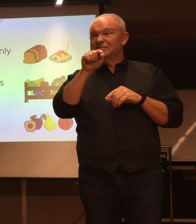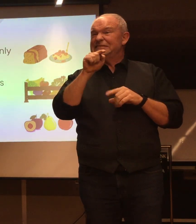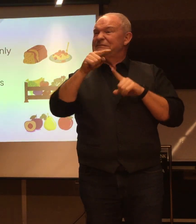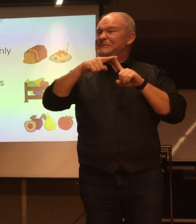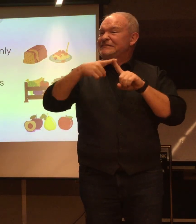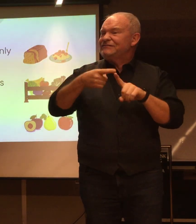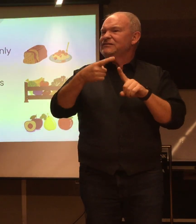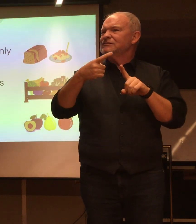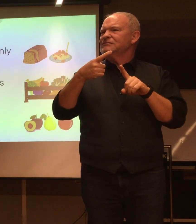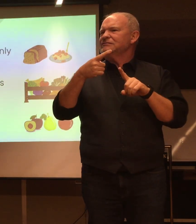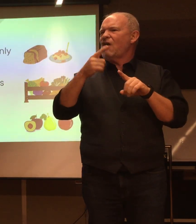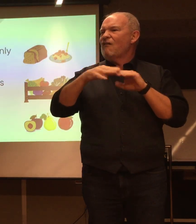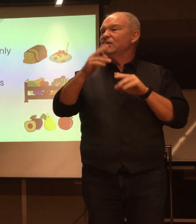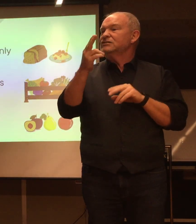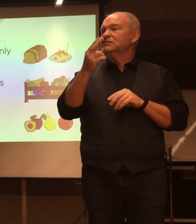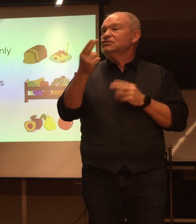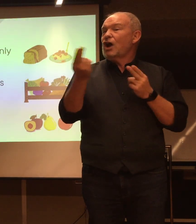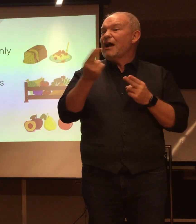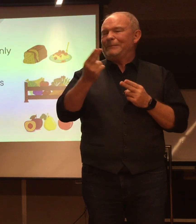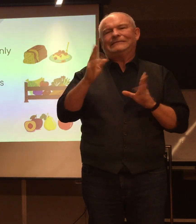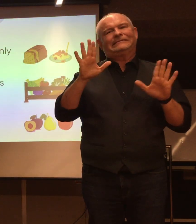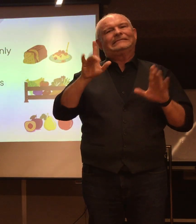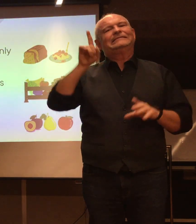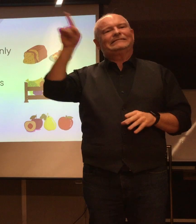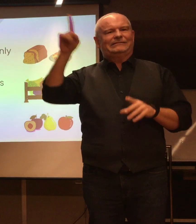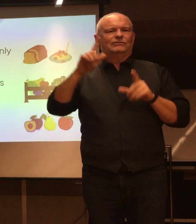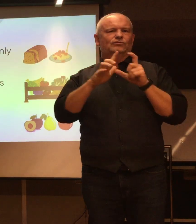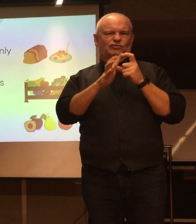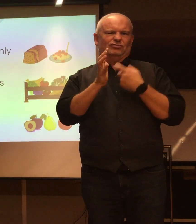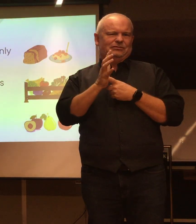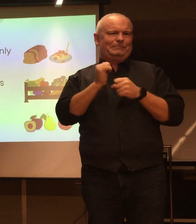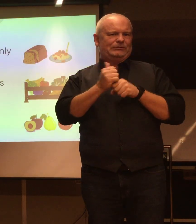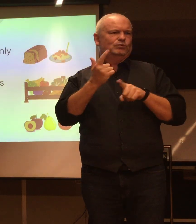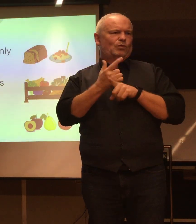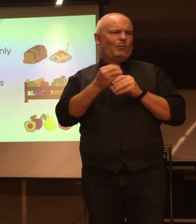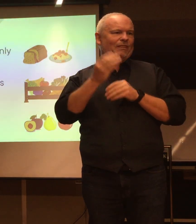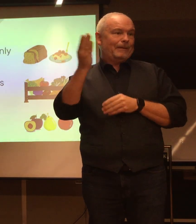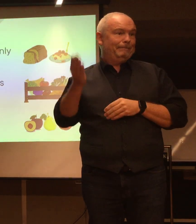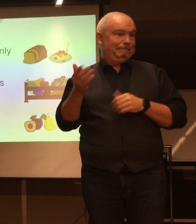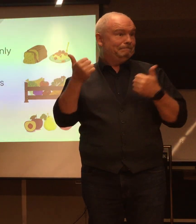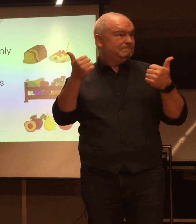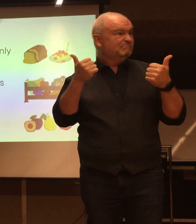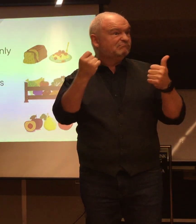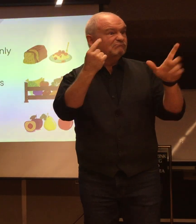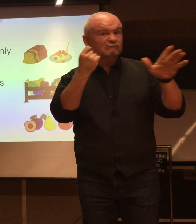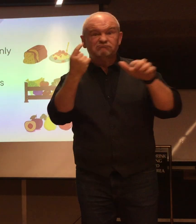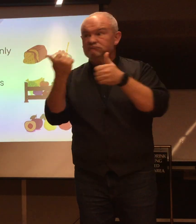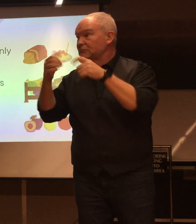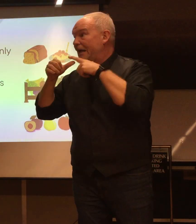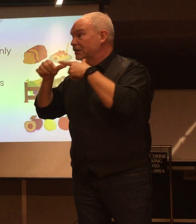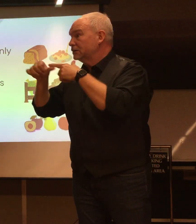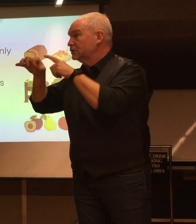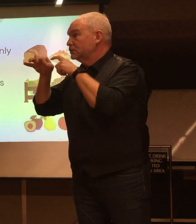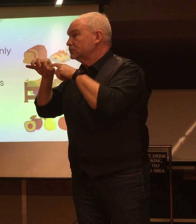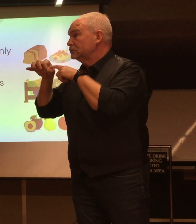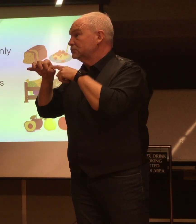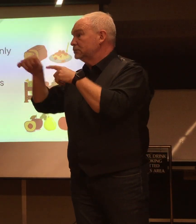specific details of your diabetes, best to talk to your doctor. Does that answer the question?